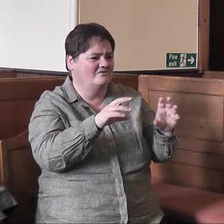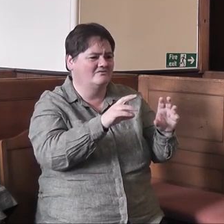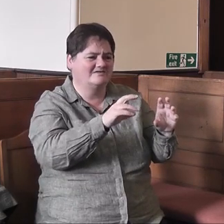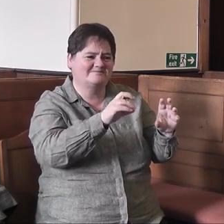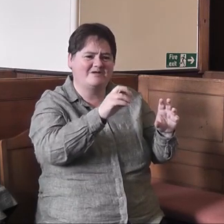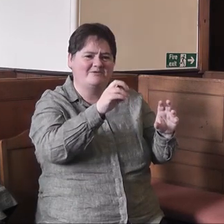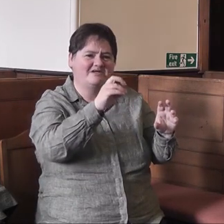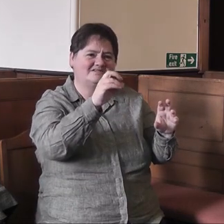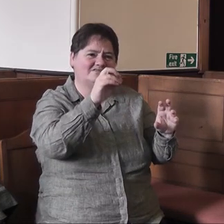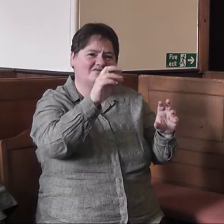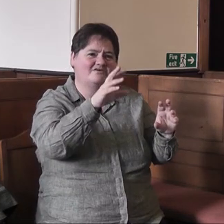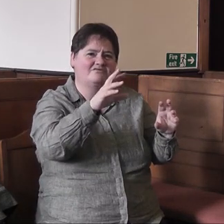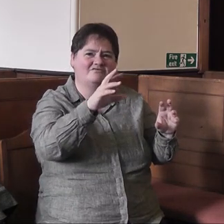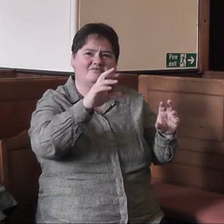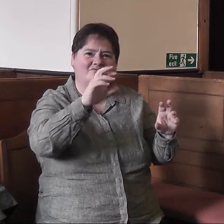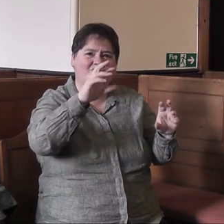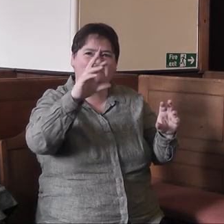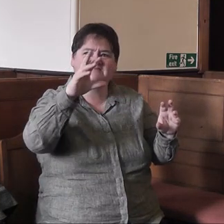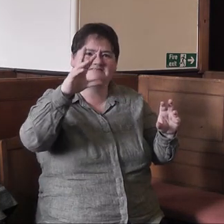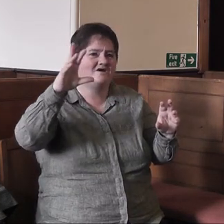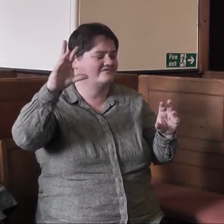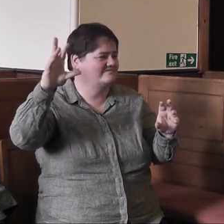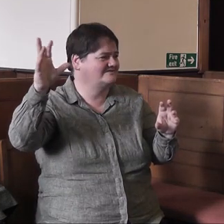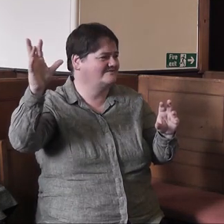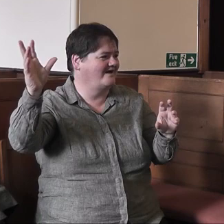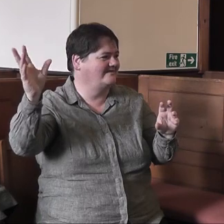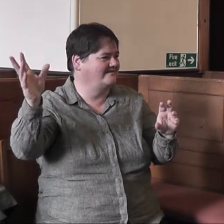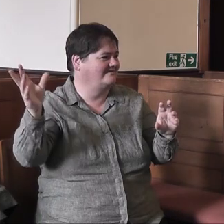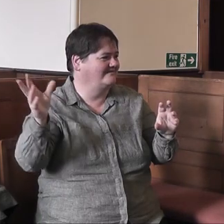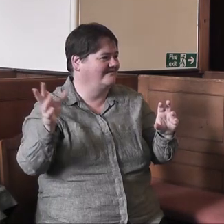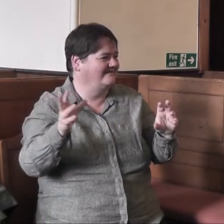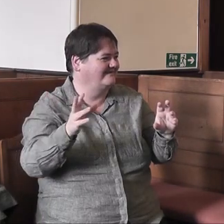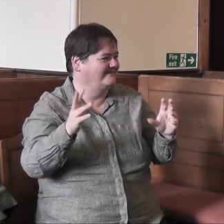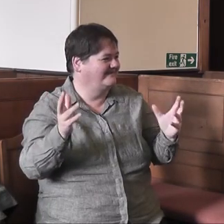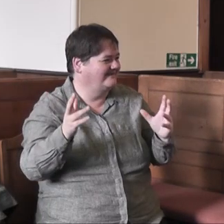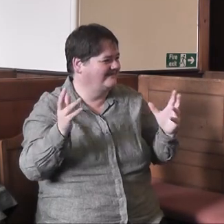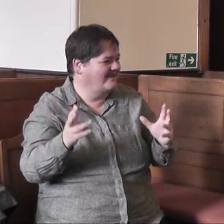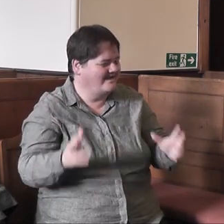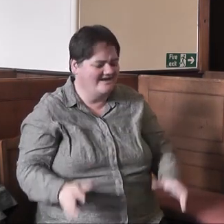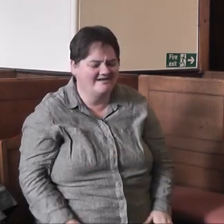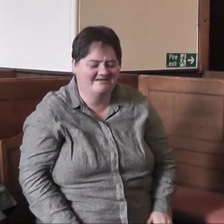oh, this baby and is going to go through all this stuff as well. And all for us. Yeah.